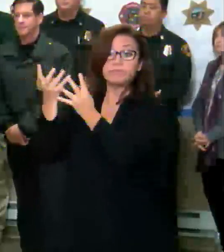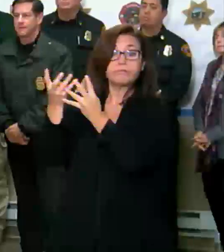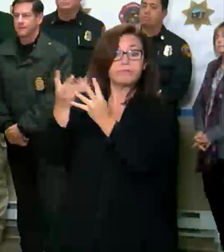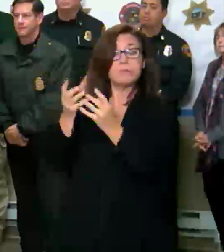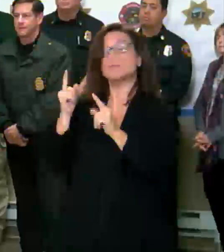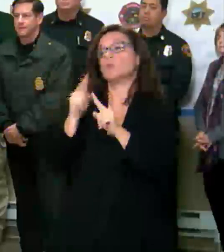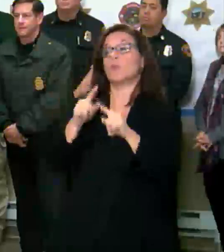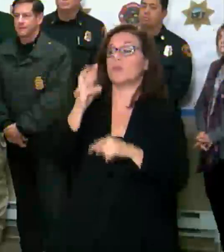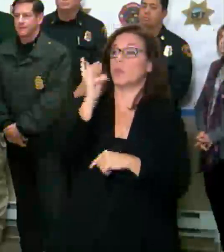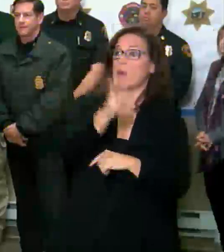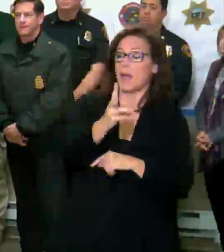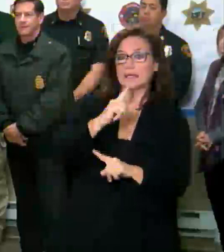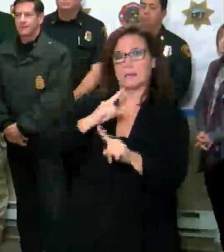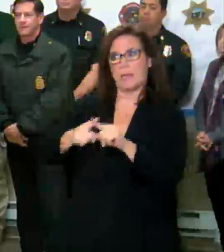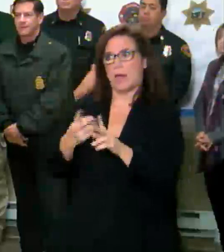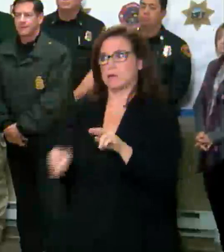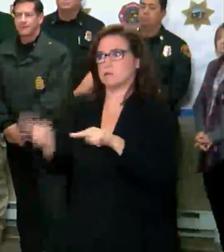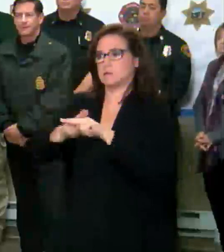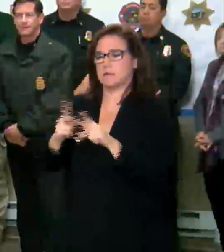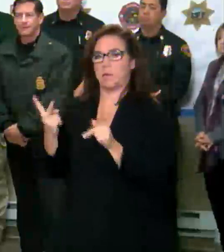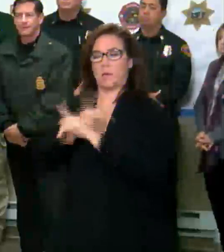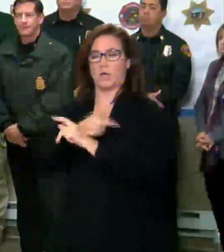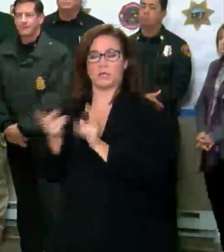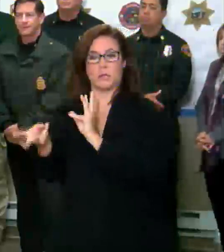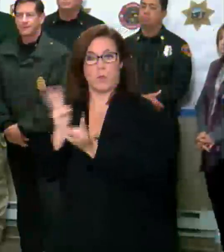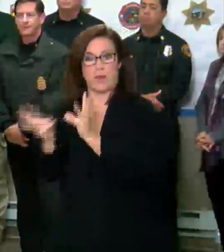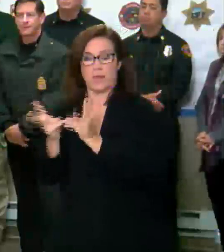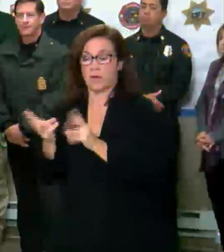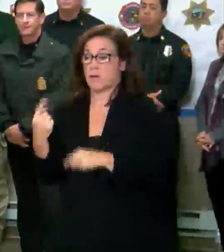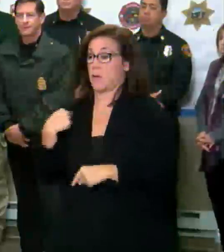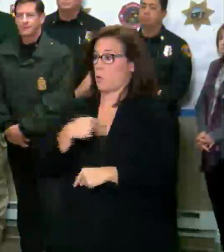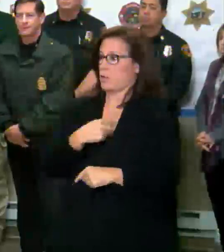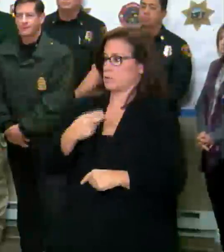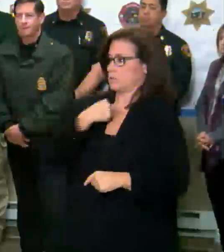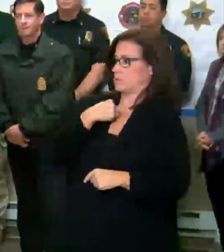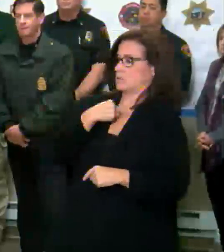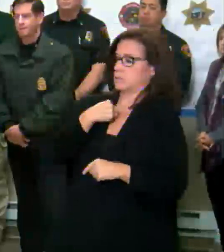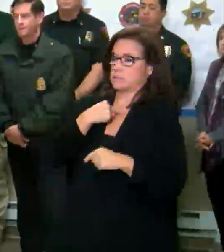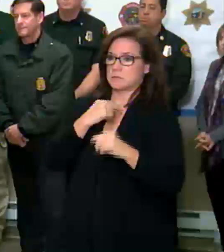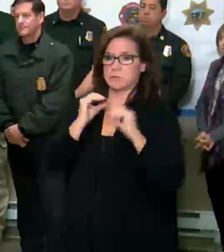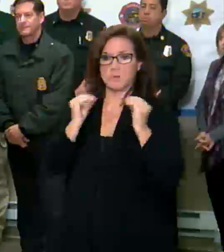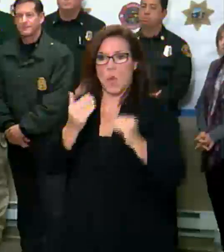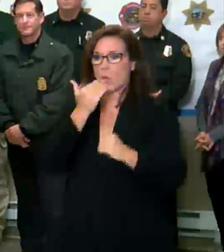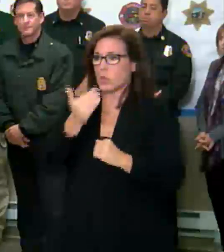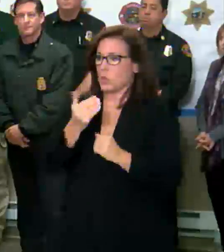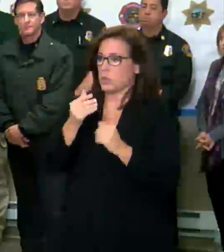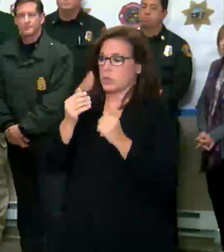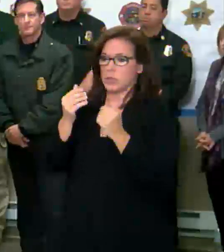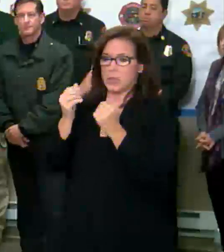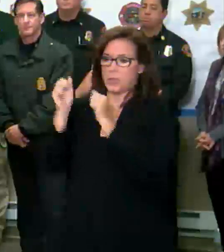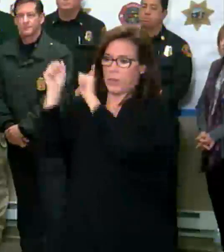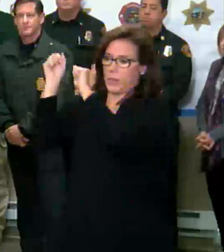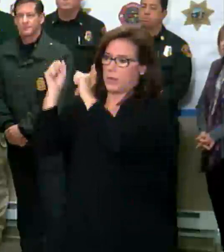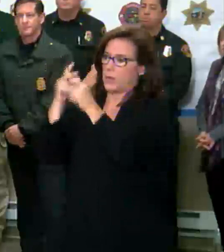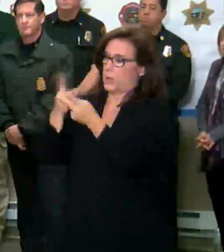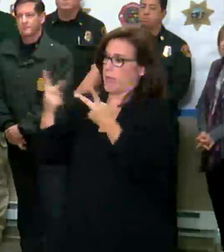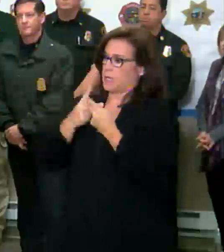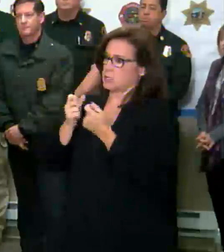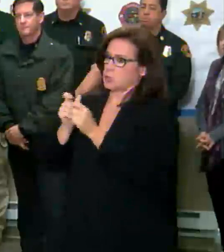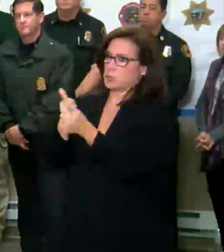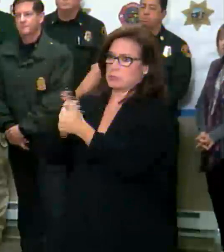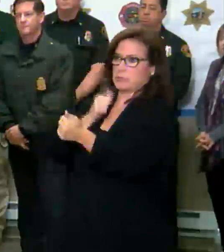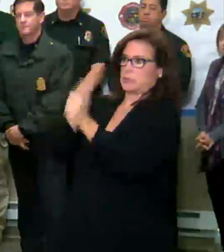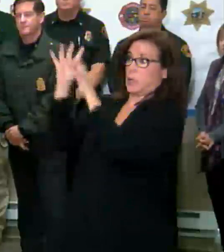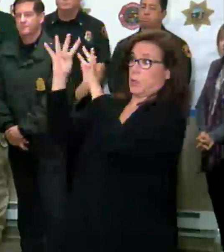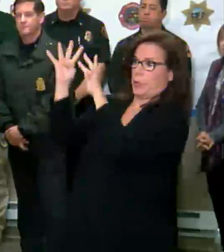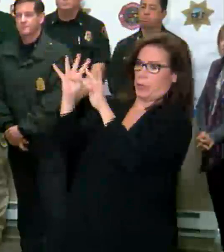event is going to materialize, and we have no good locations along that slope to go direct, that'll be what will make